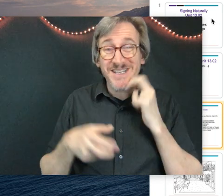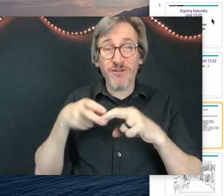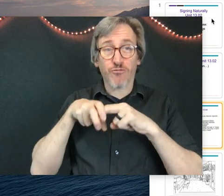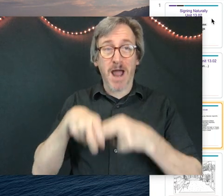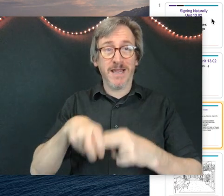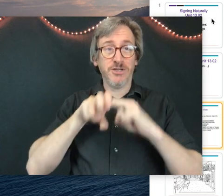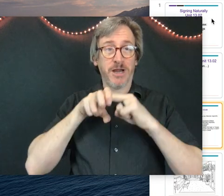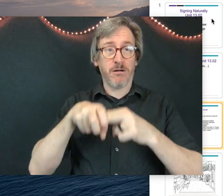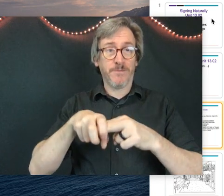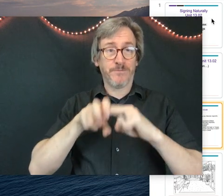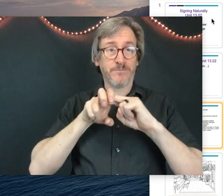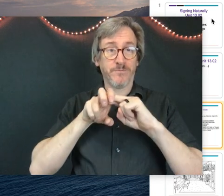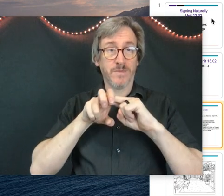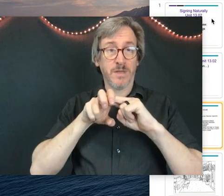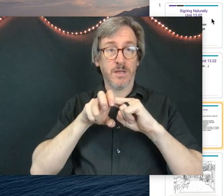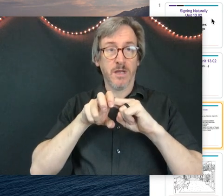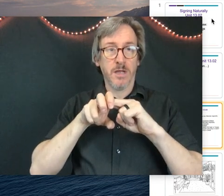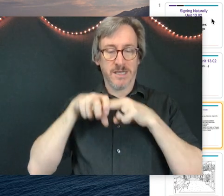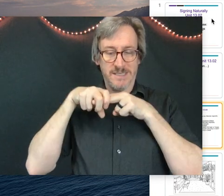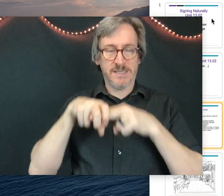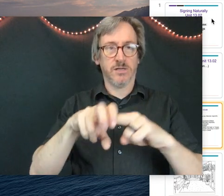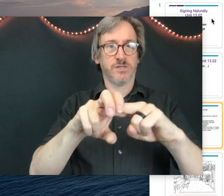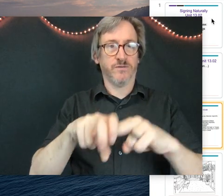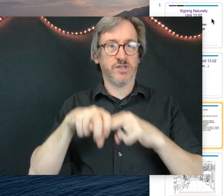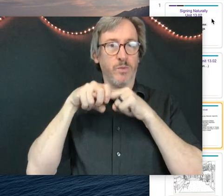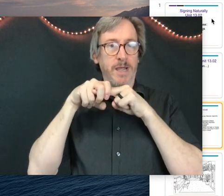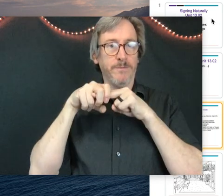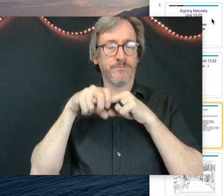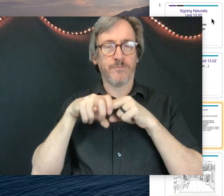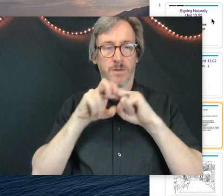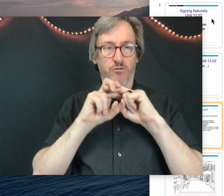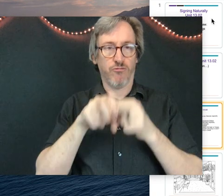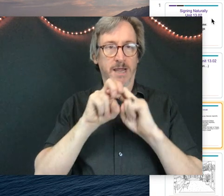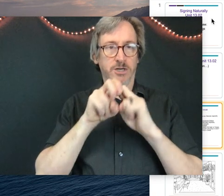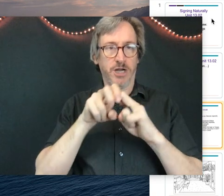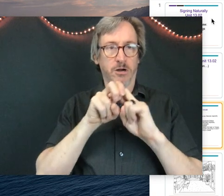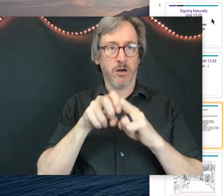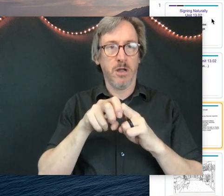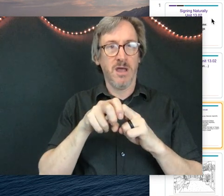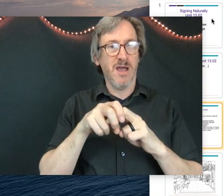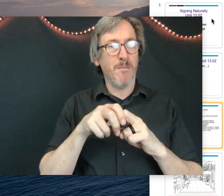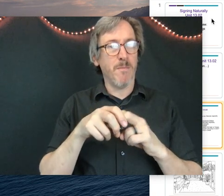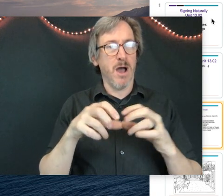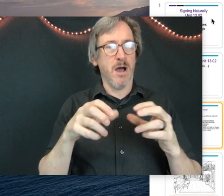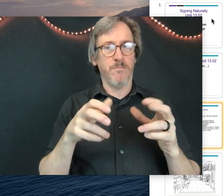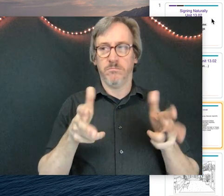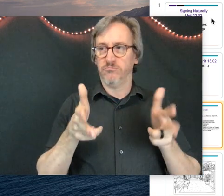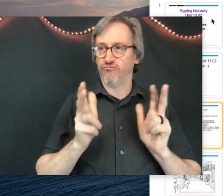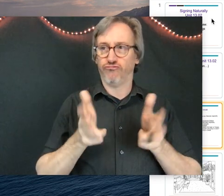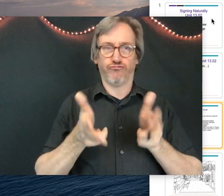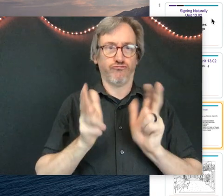I've seen rocking chair, because this is also for swing, rocking chair.